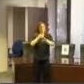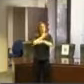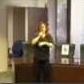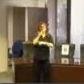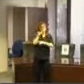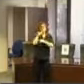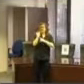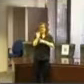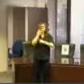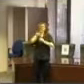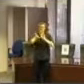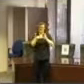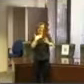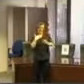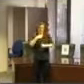via email to